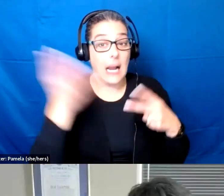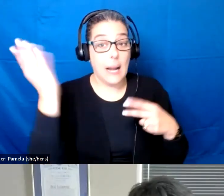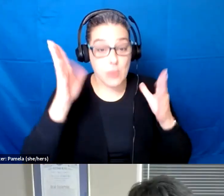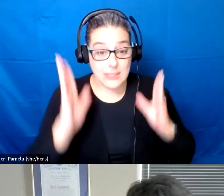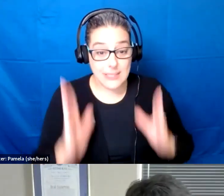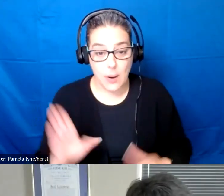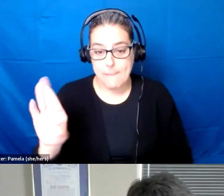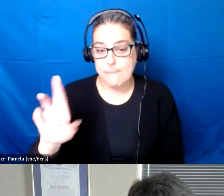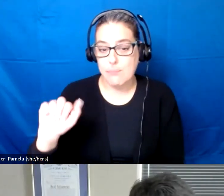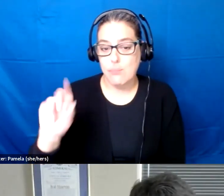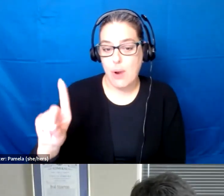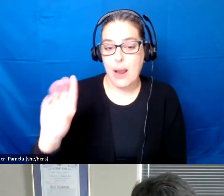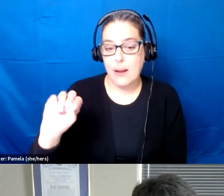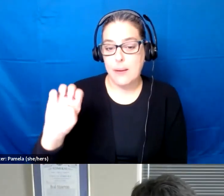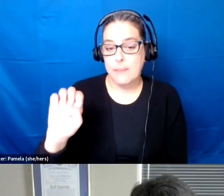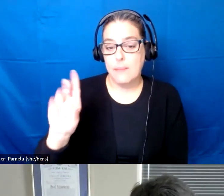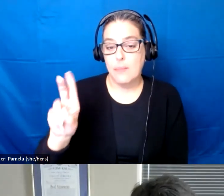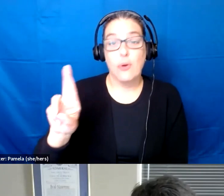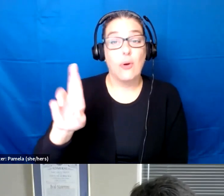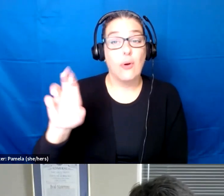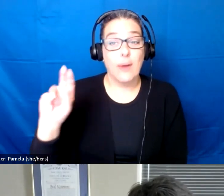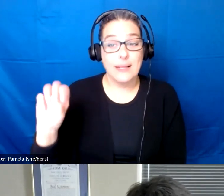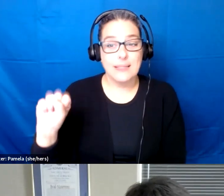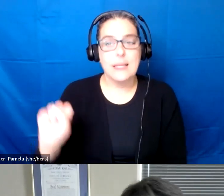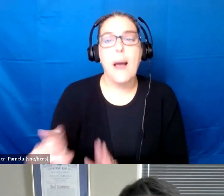is the policy director at